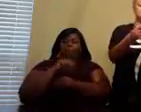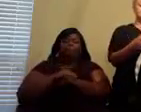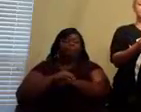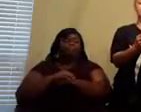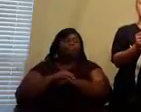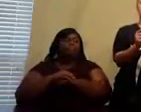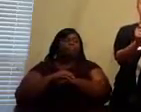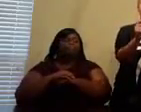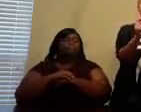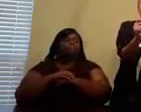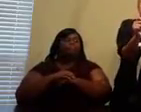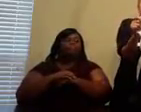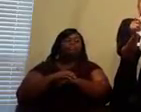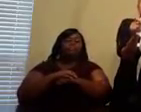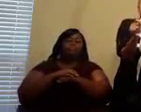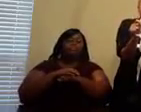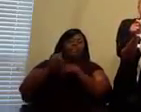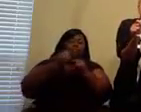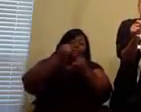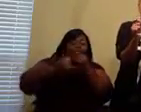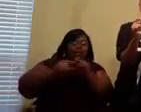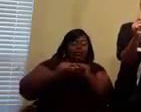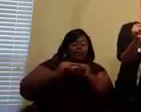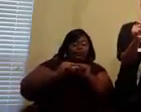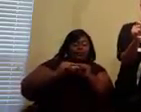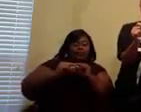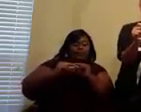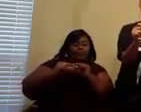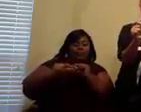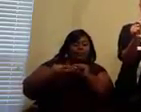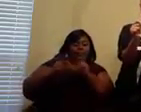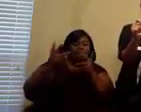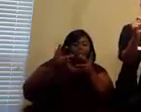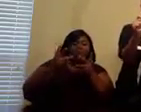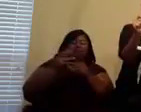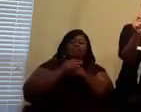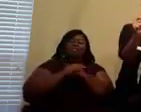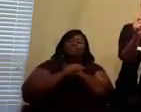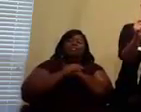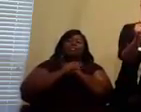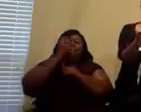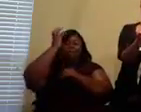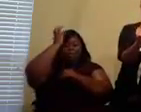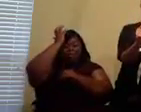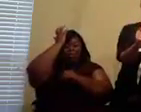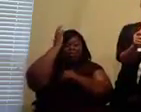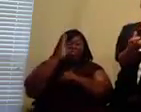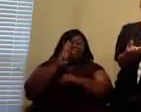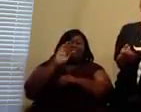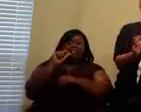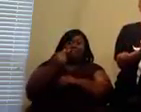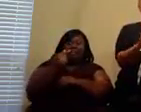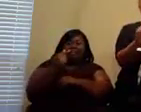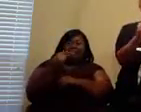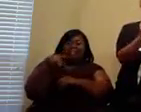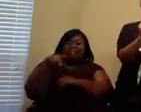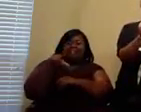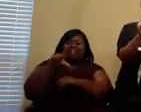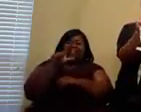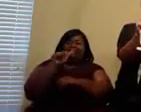This is nothing but garbage bags. All it is plastic. I